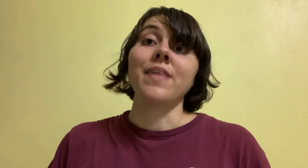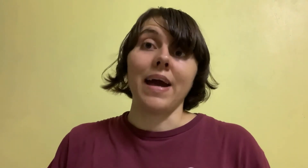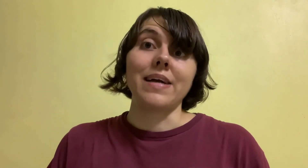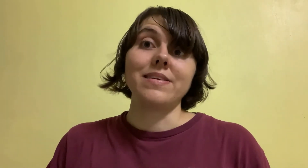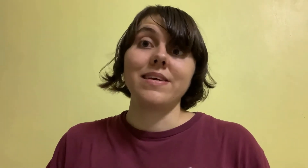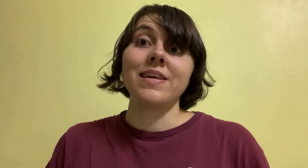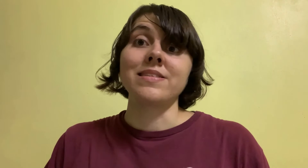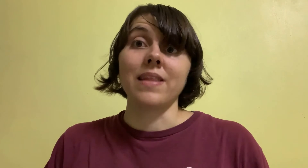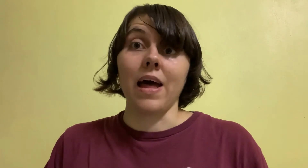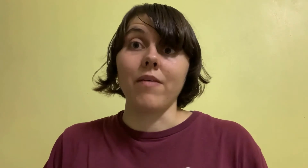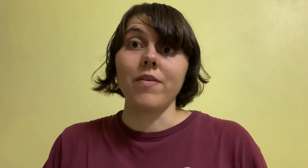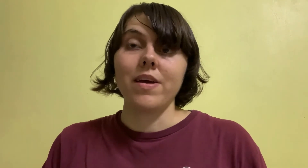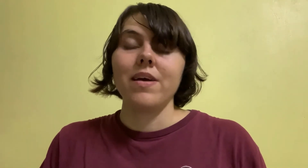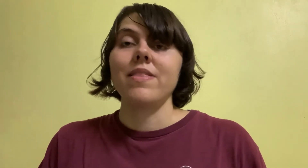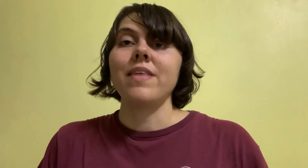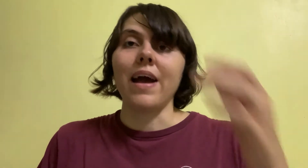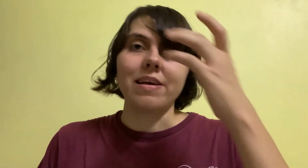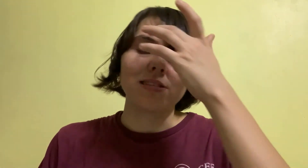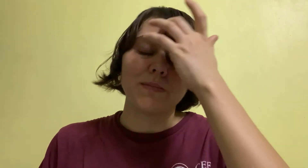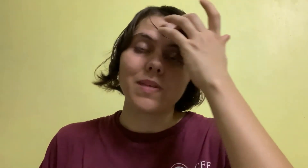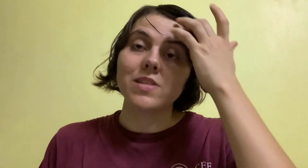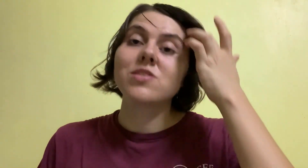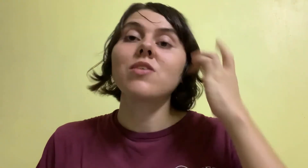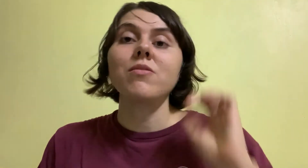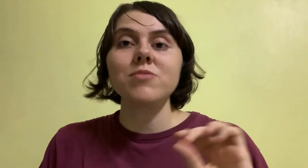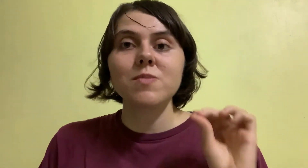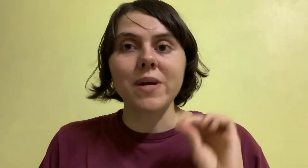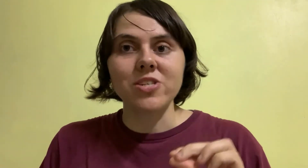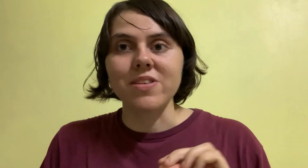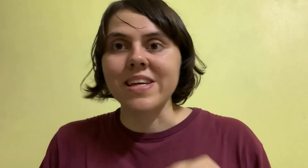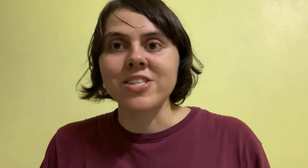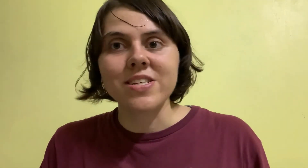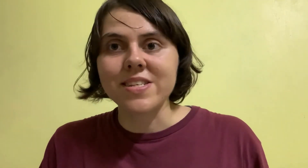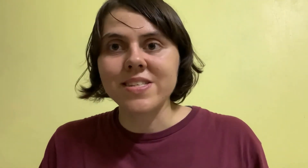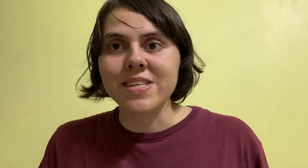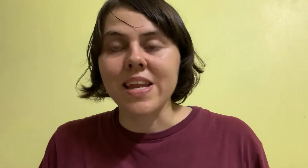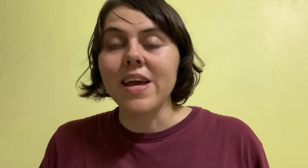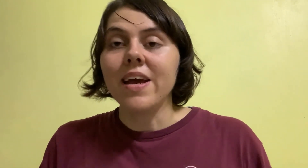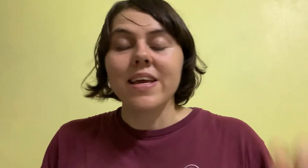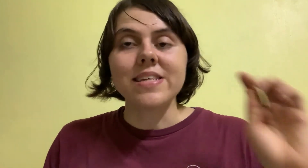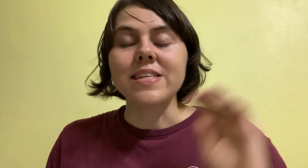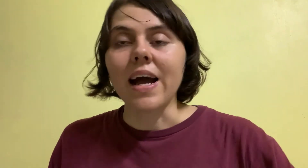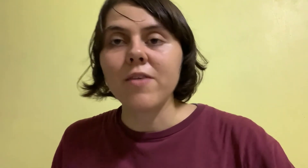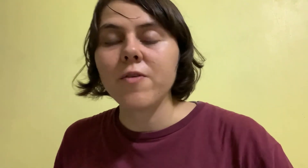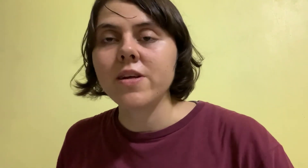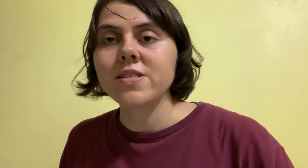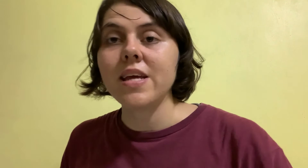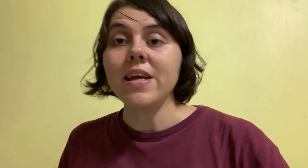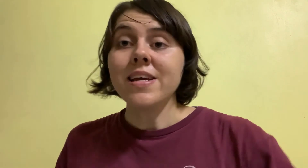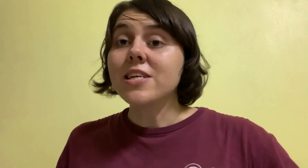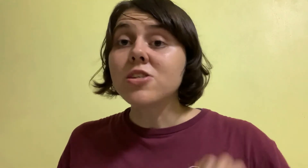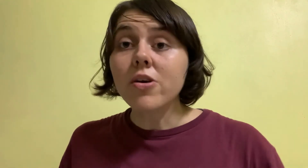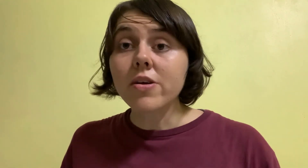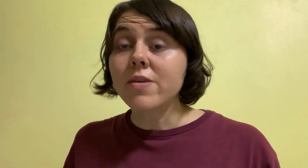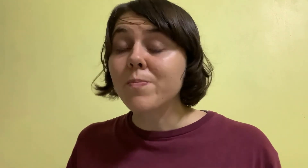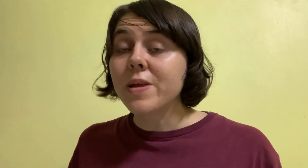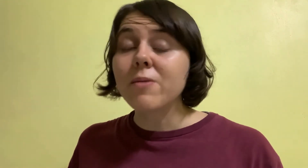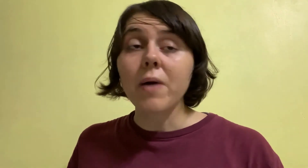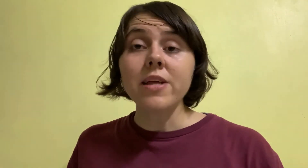that is love. That is something so special that Jesus did. He died for your sin. He took your complete